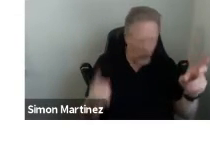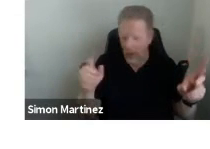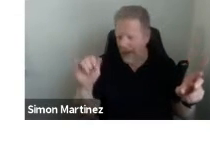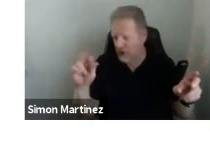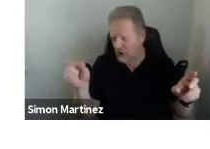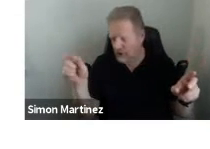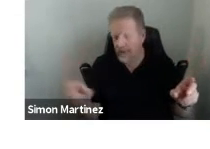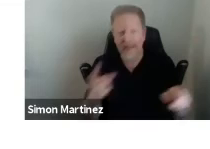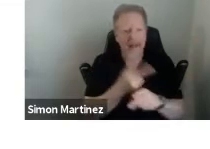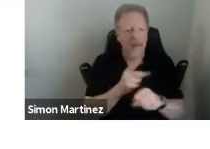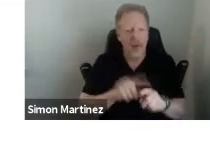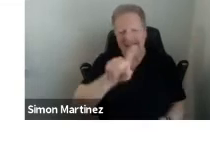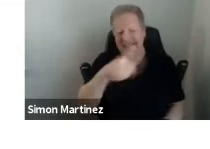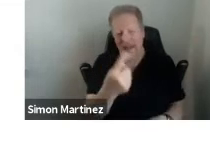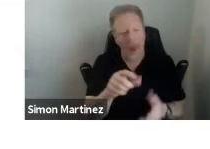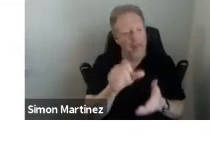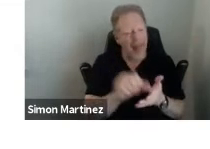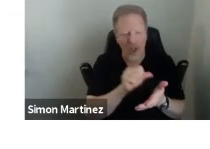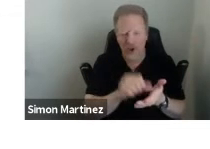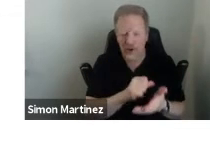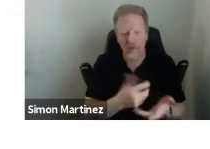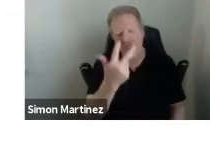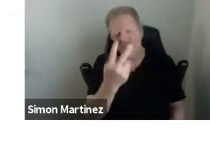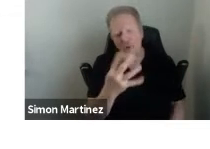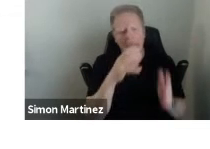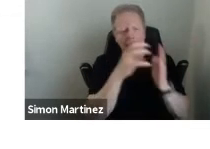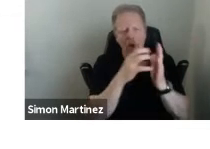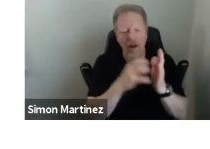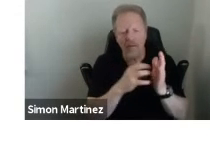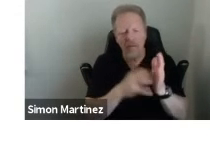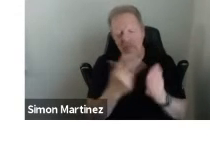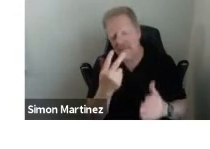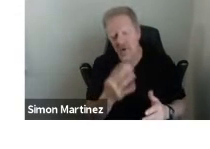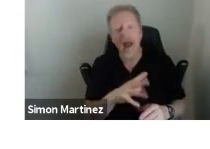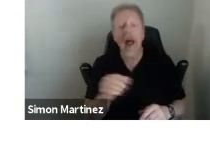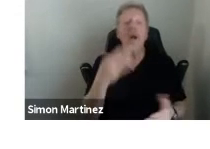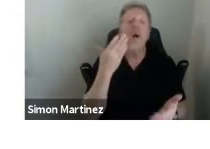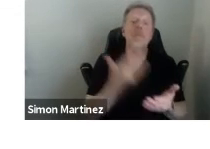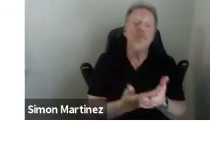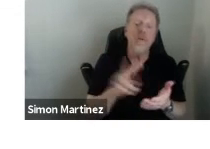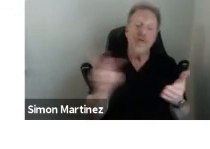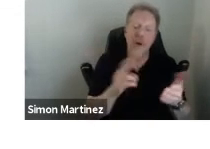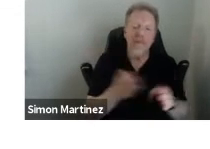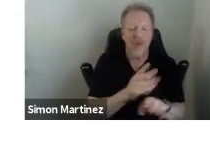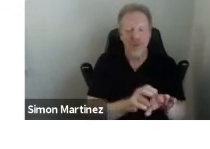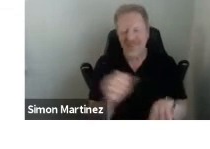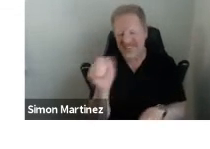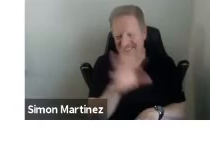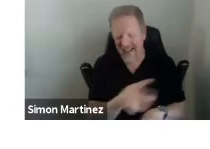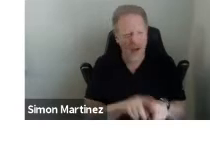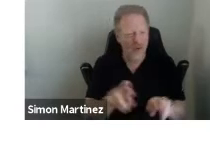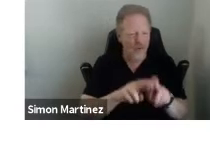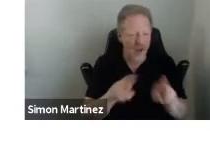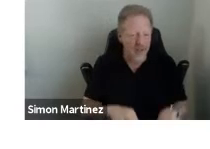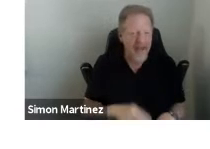That's all. 3 to 4 paragraphs. Make sure you proofread just like the resume. Mistakes can cost you the